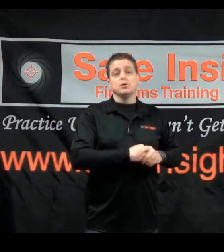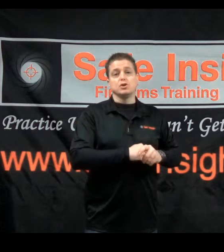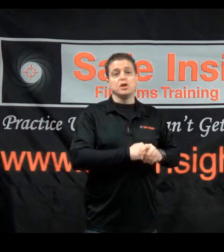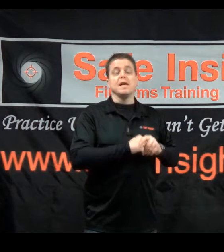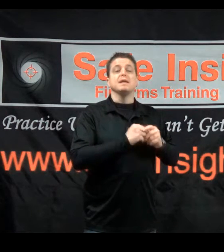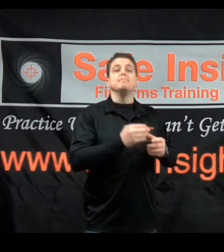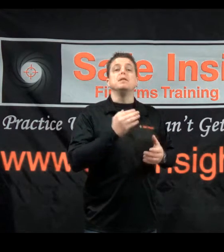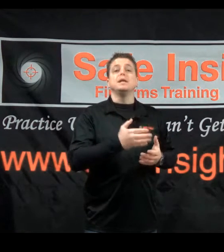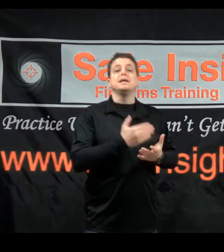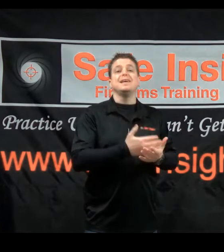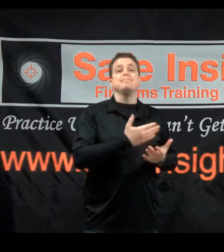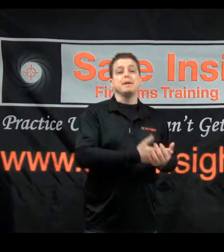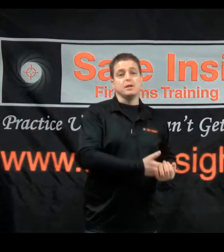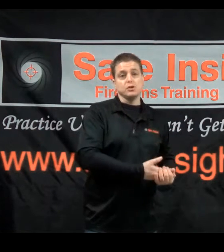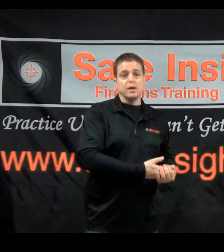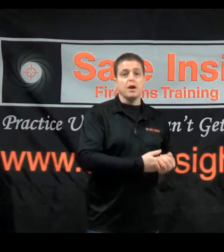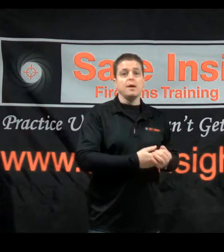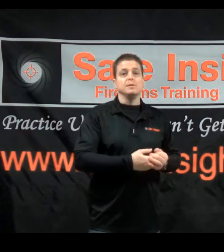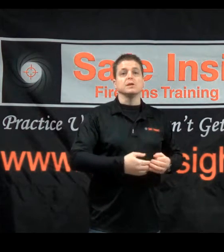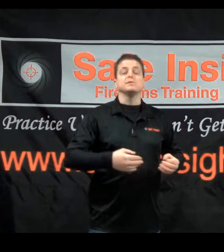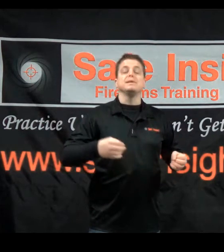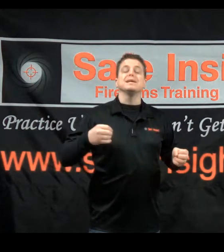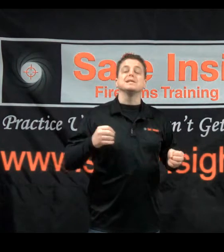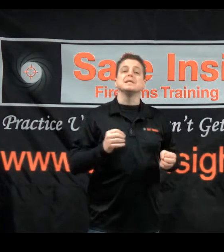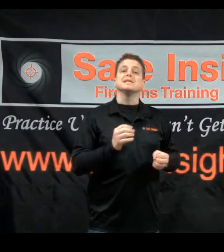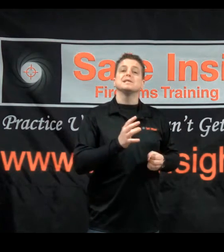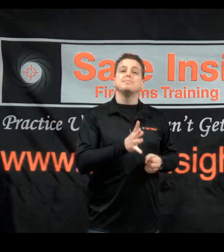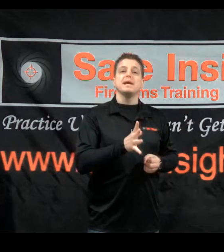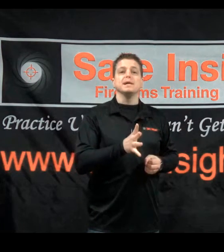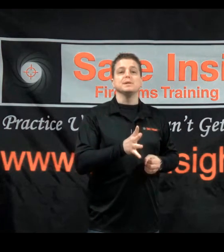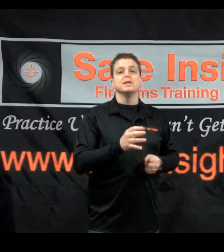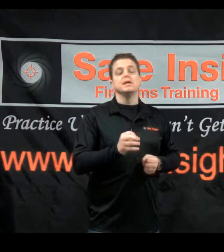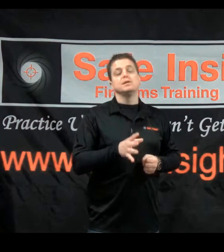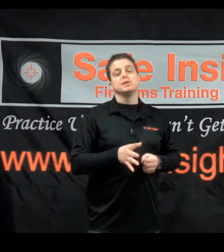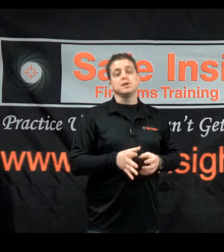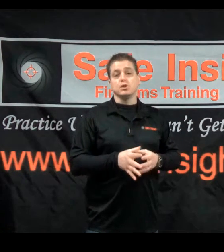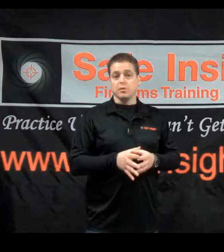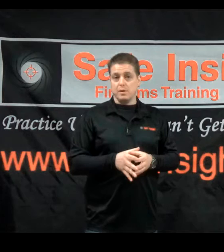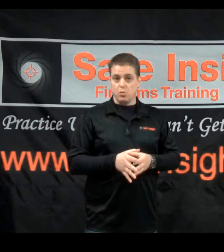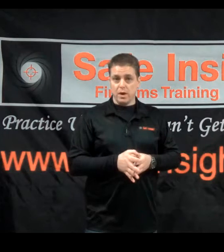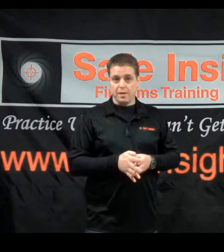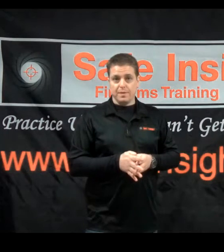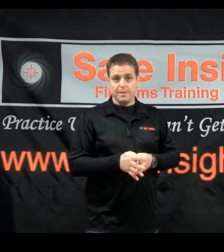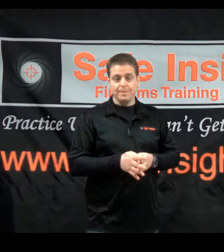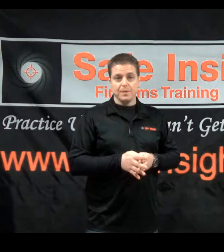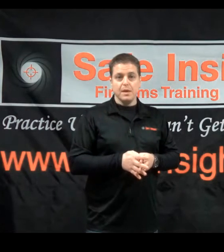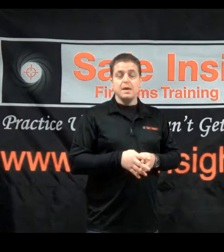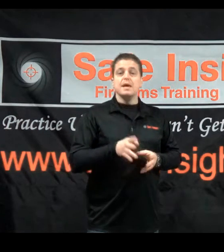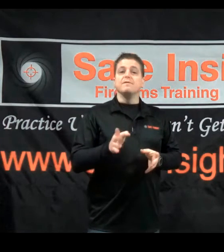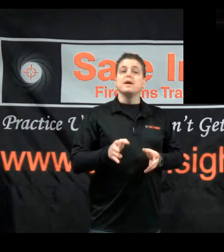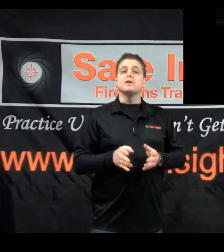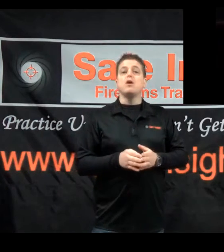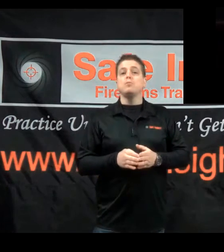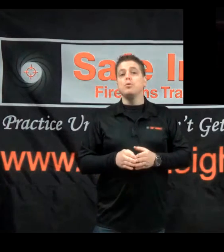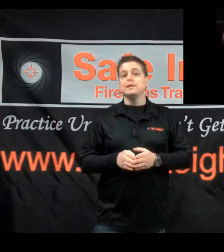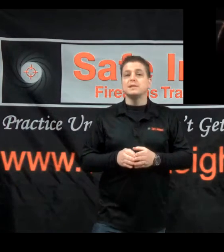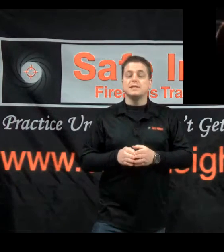inertia and ability to keep penetrating objects because it expands to such a great width. In fact, hollow points